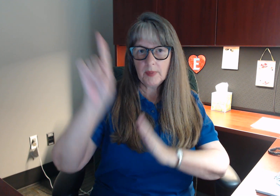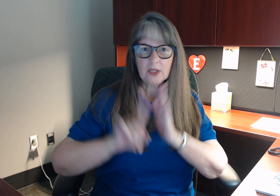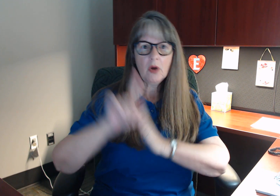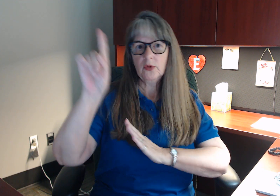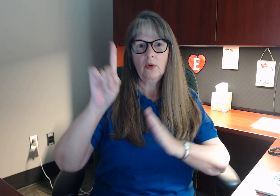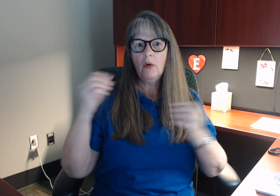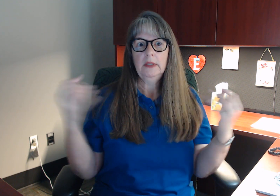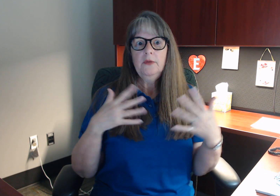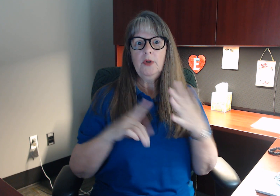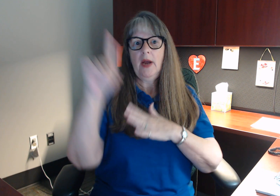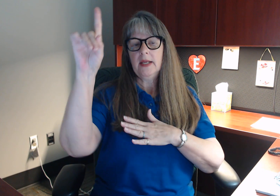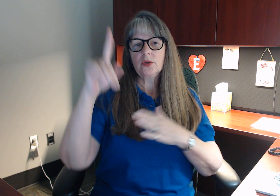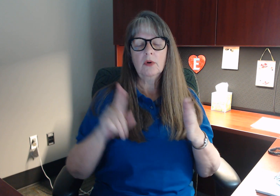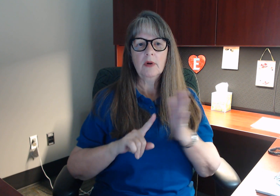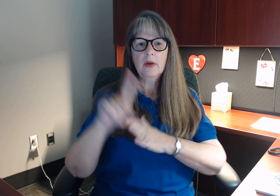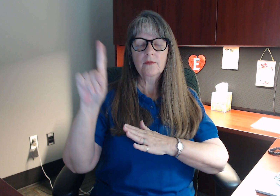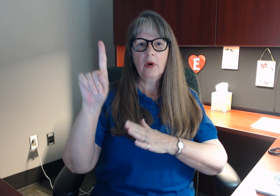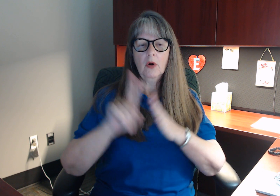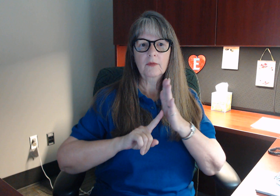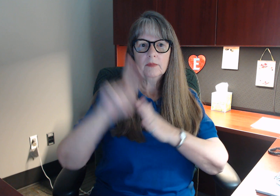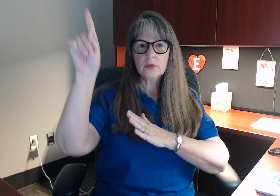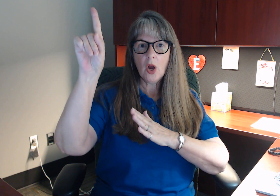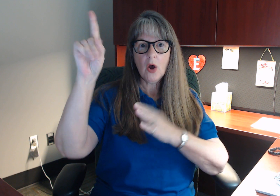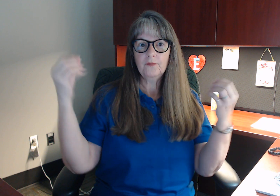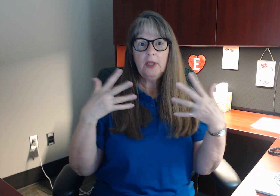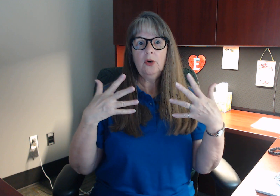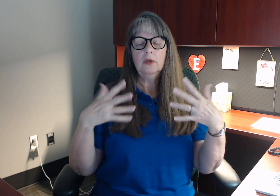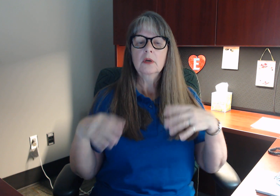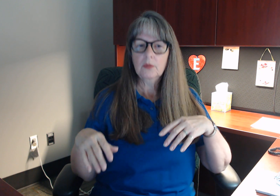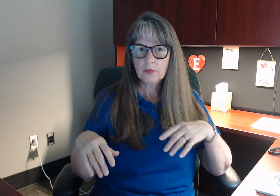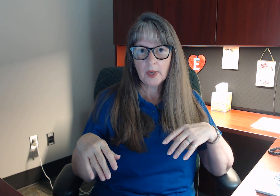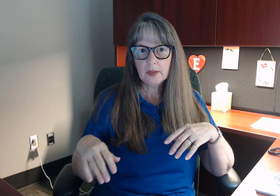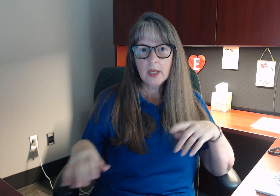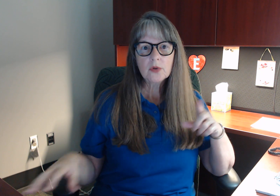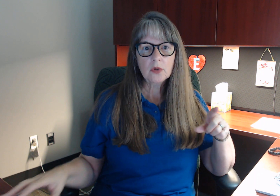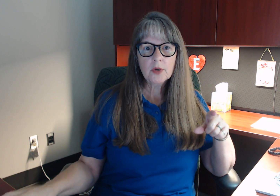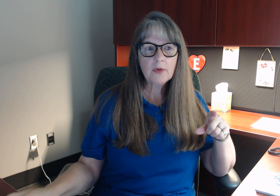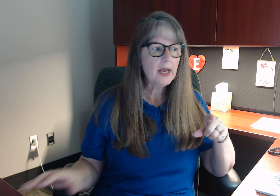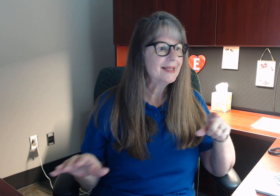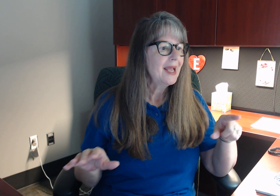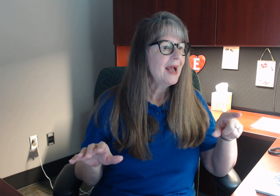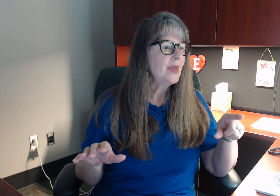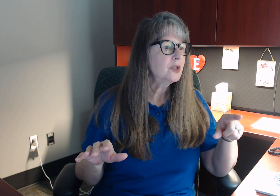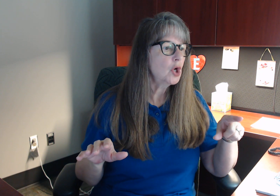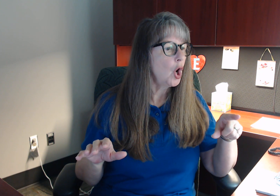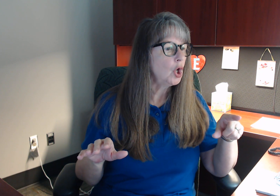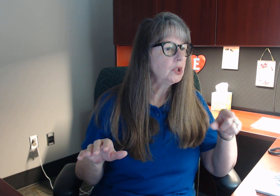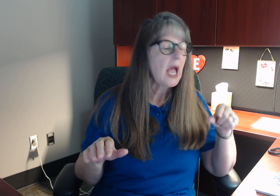tall, fear of heights, or tall fear, right? So a fear of heights, and that's called